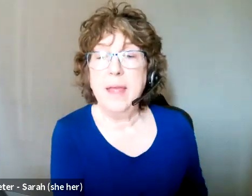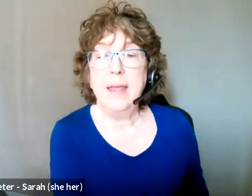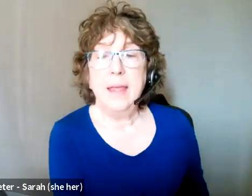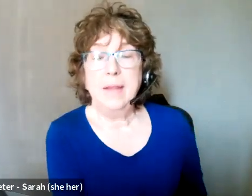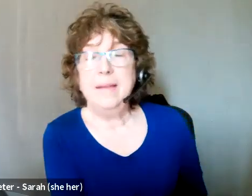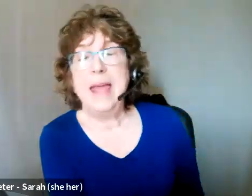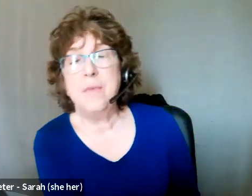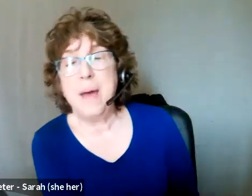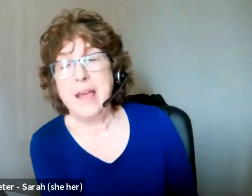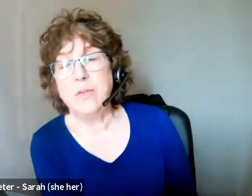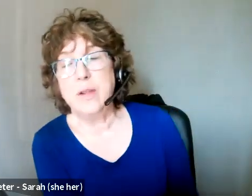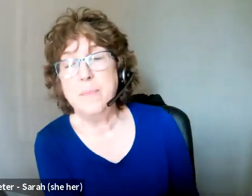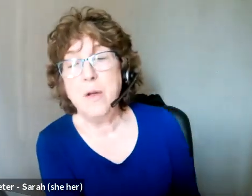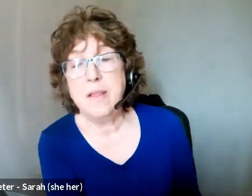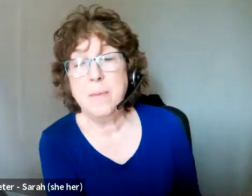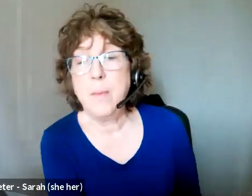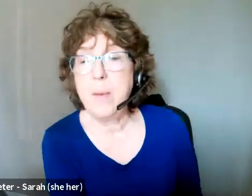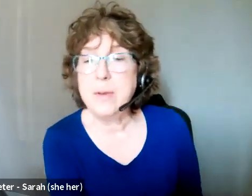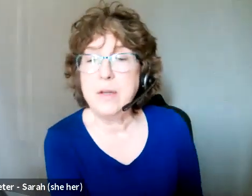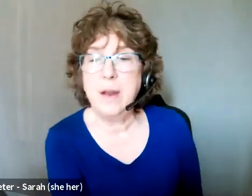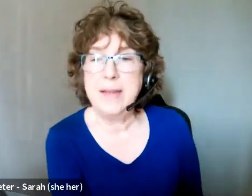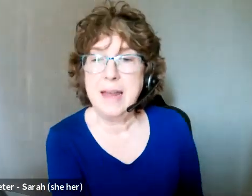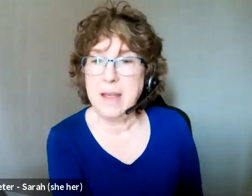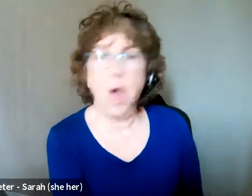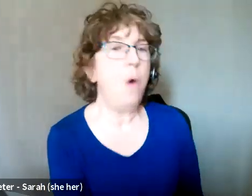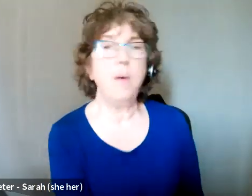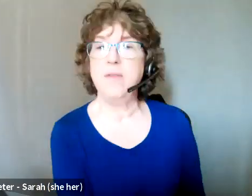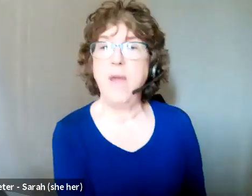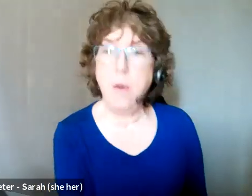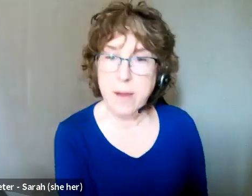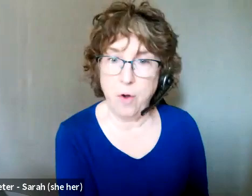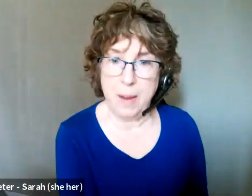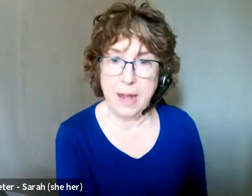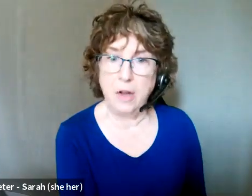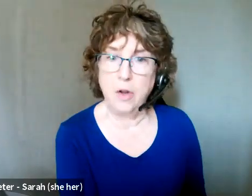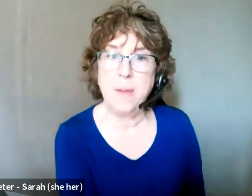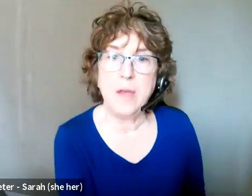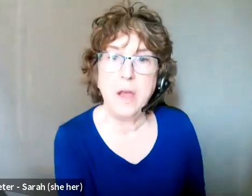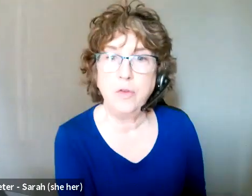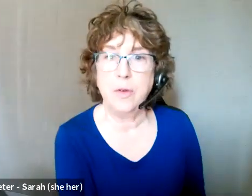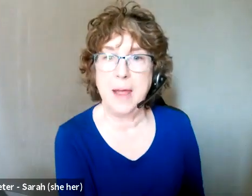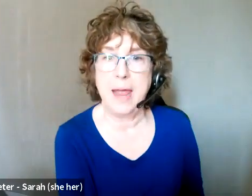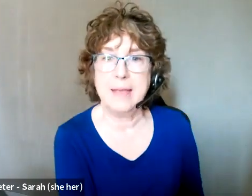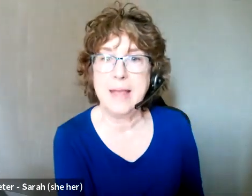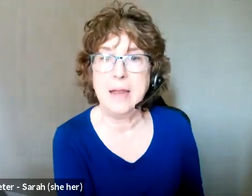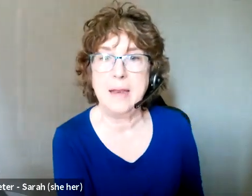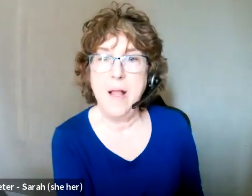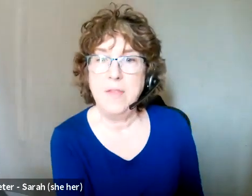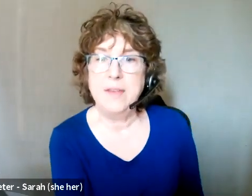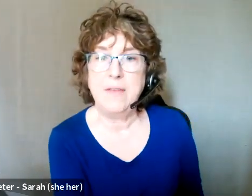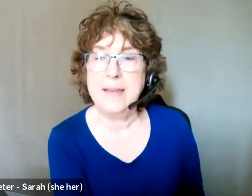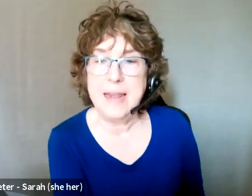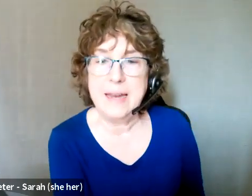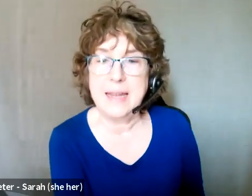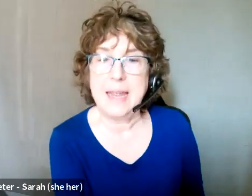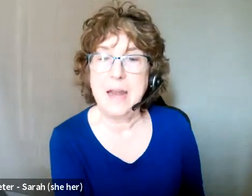and so there was a lot of negative in my high school experience. But then when I went to Gallaudet, it's like, oh, it was very affirming, and I learned about the culture